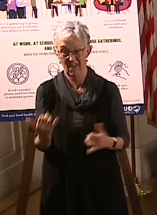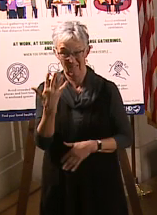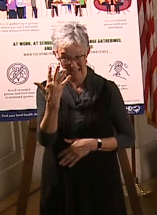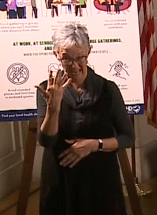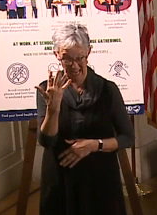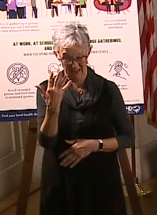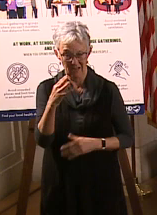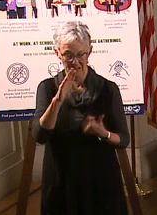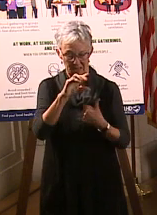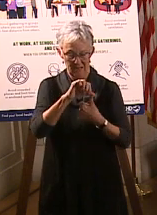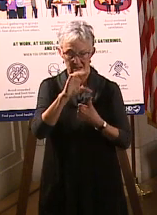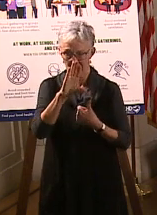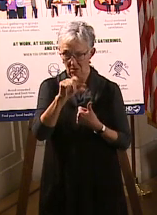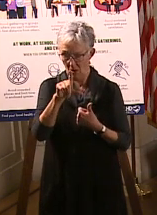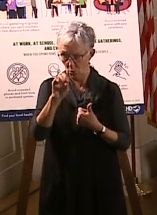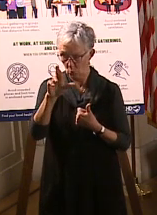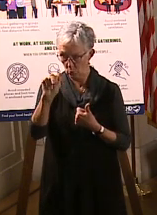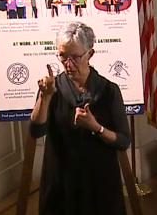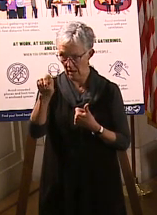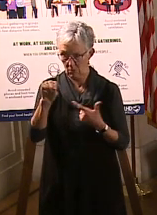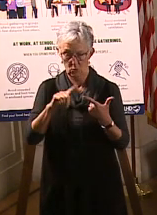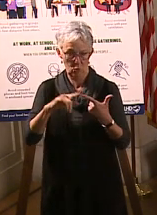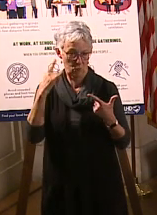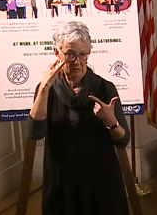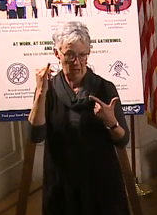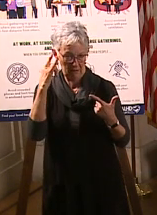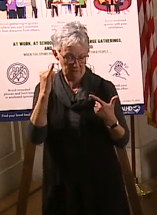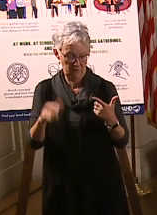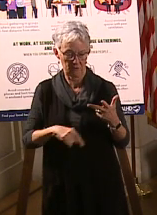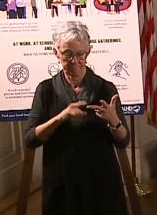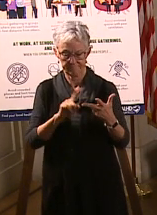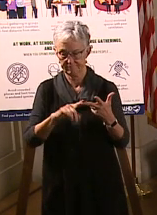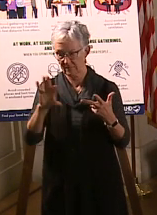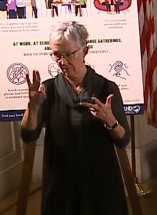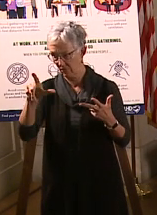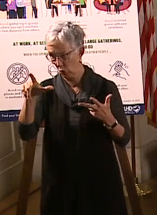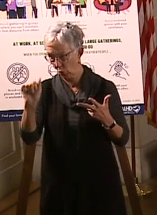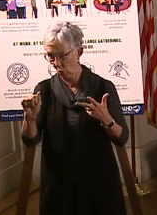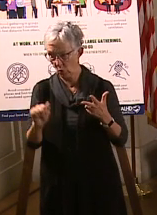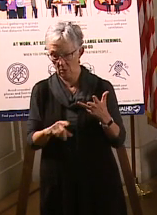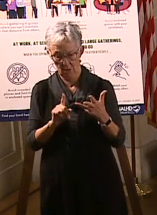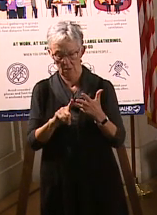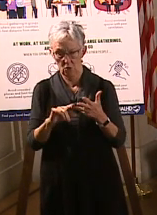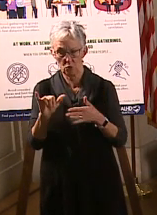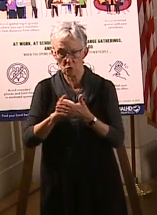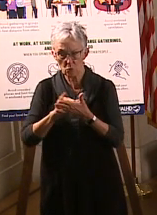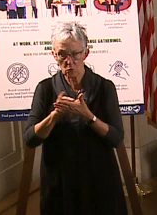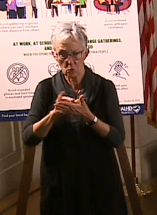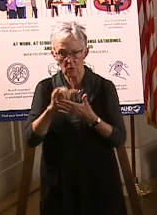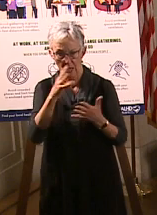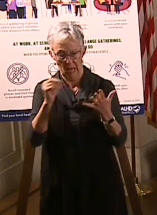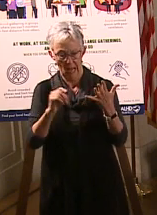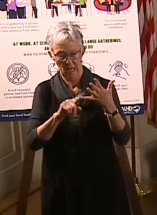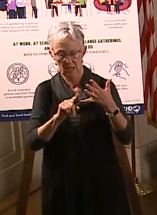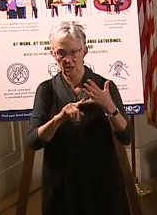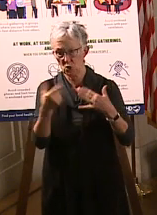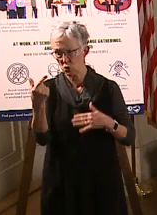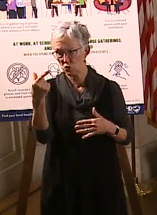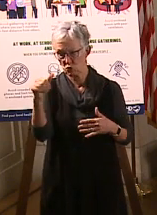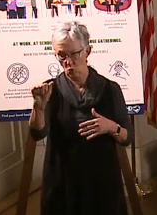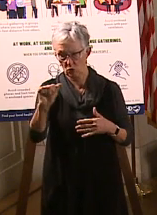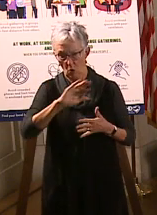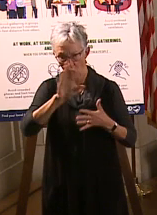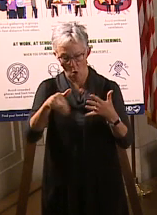had Colorado, California, Florida, New York, and Georgia all